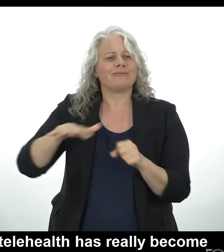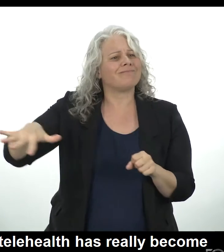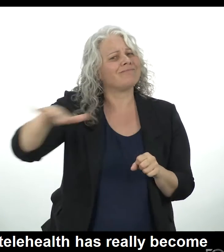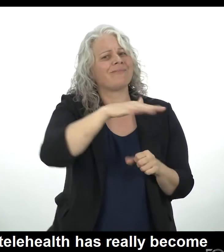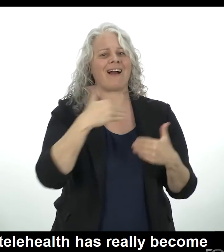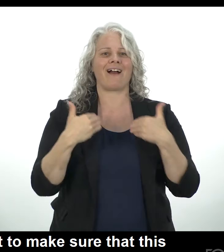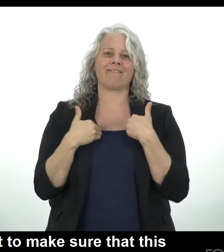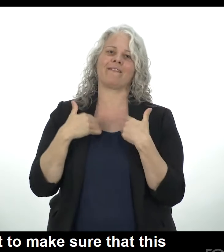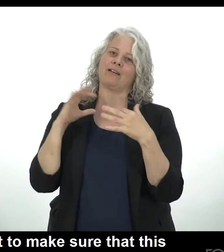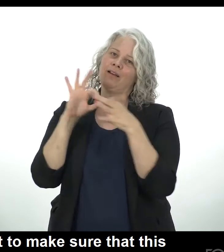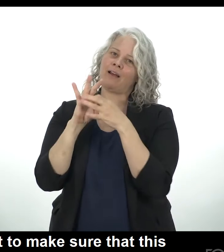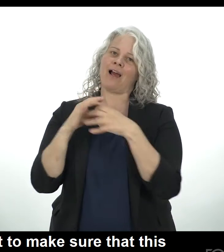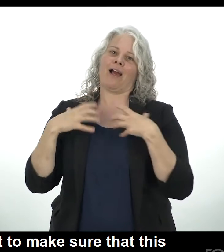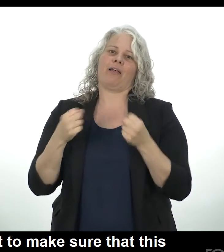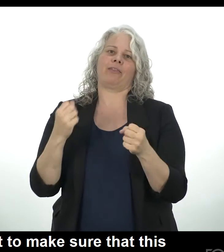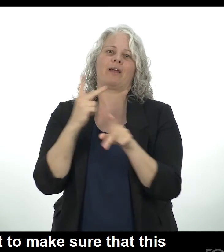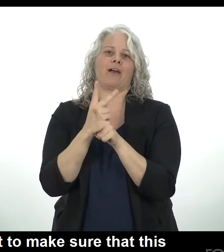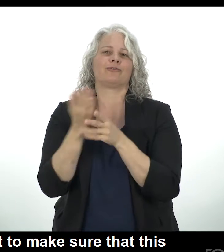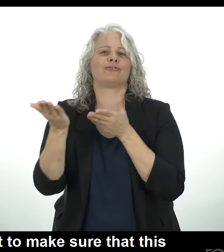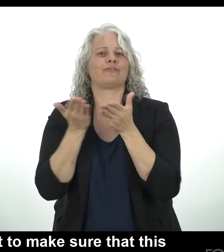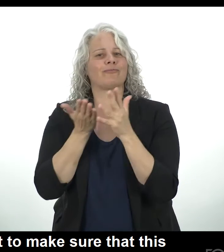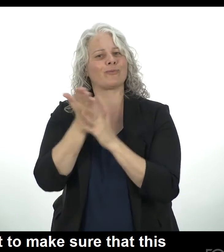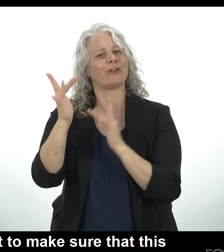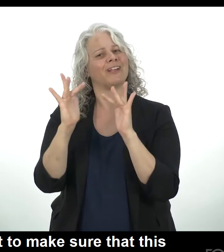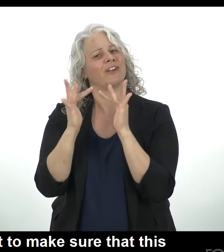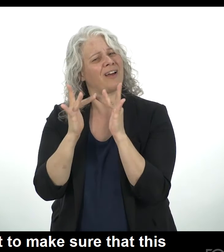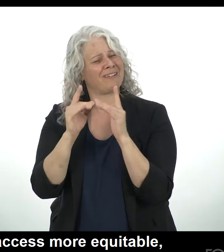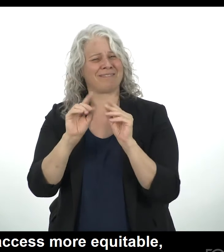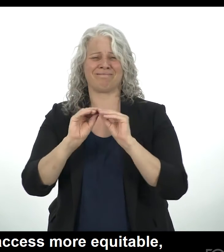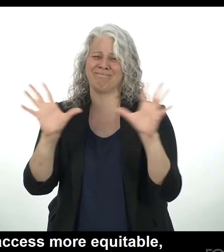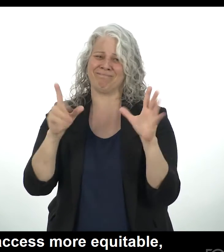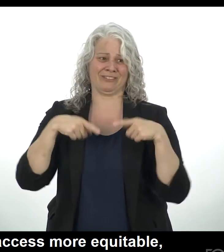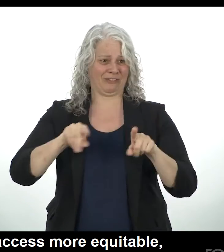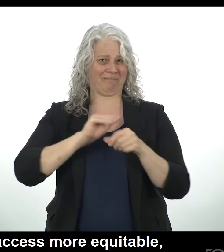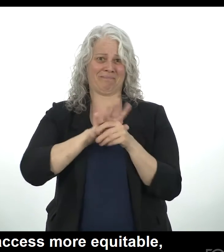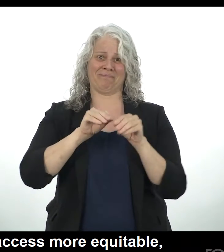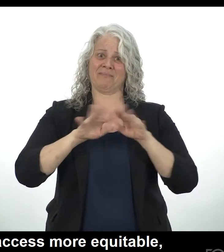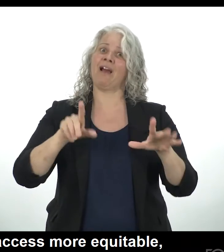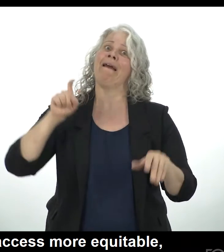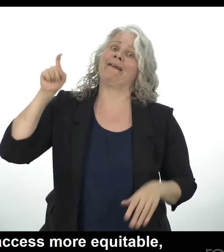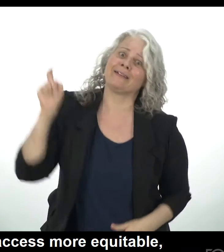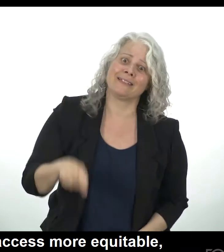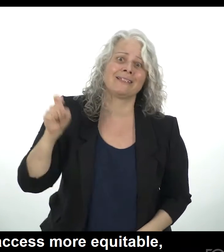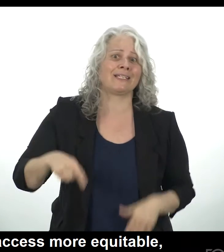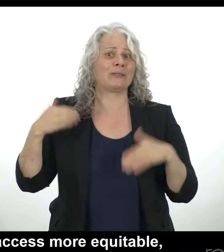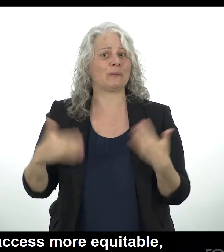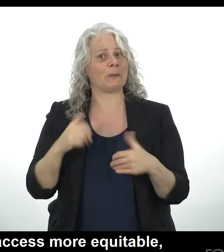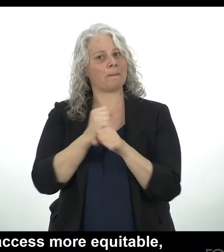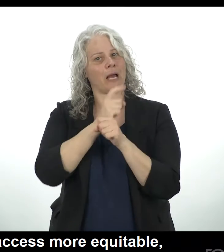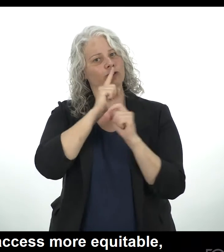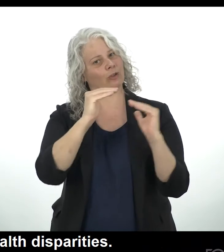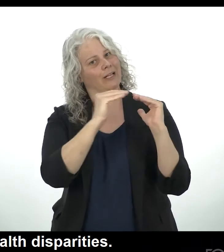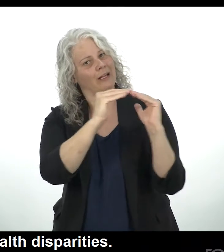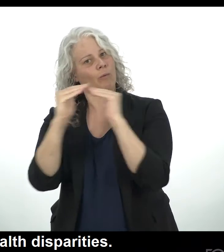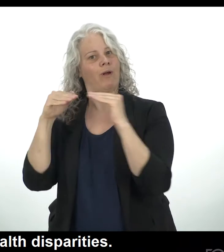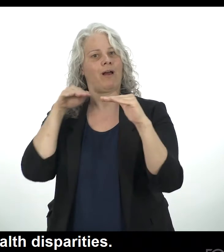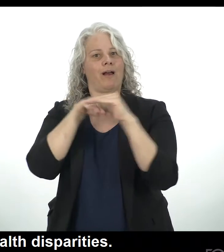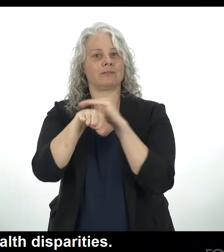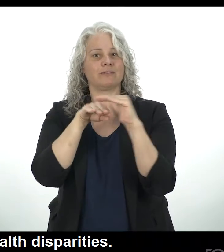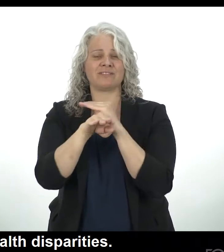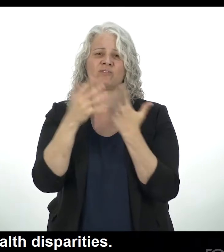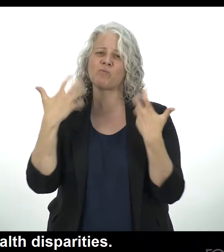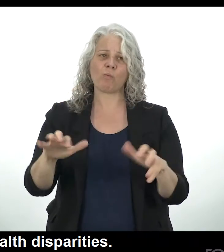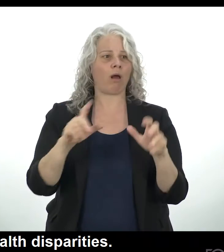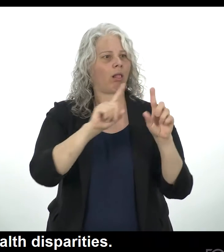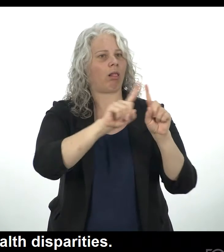has really become clear in this pandemic. We want to make sure that this technology makes healthcare access more equitable rather